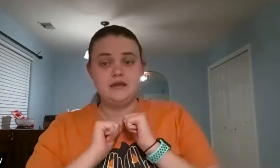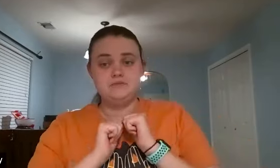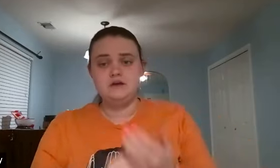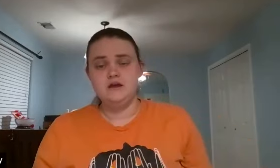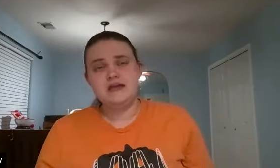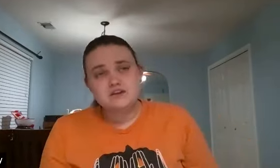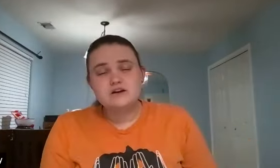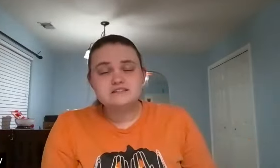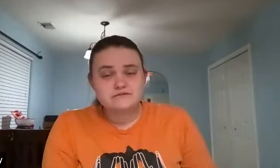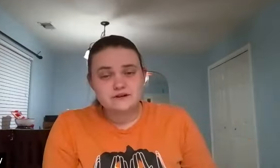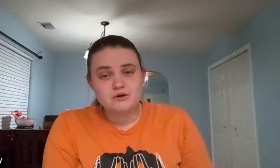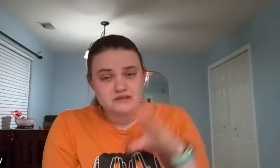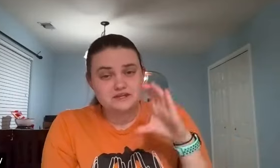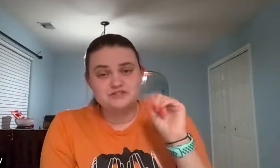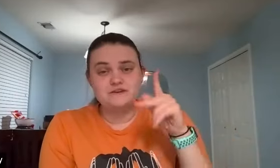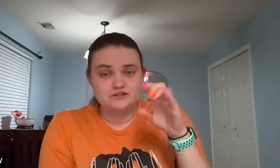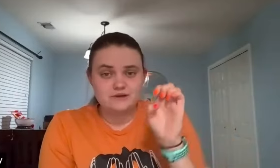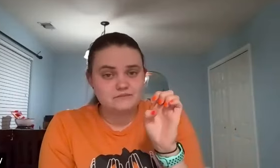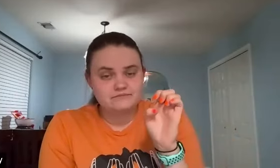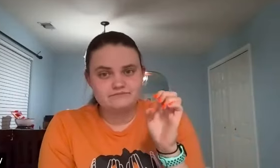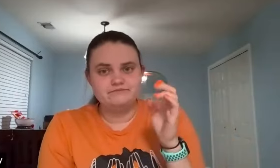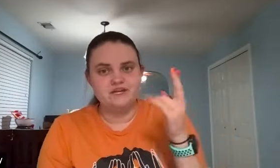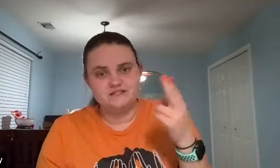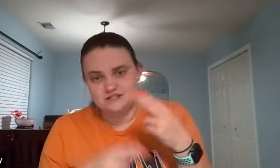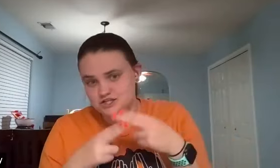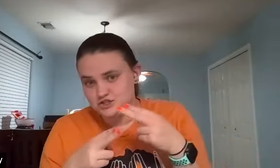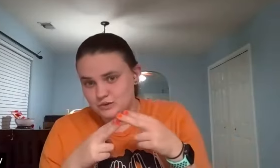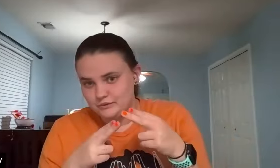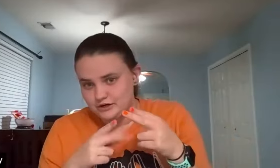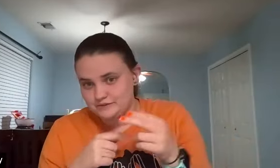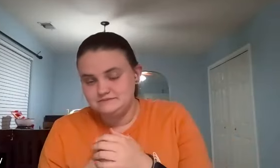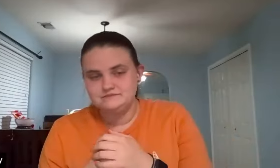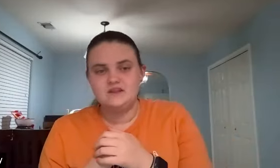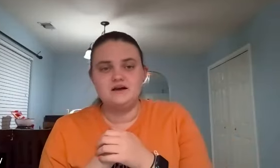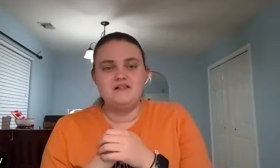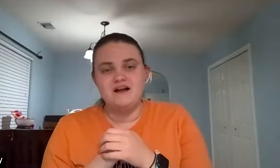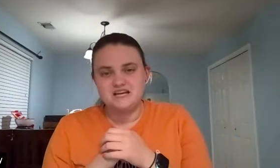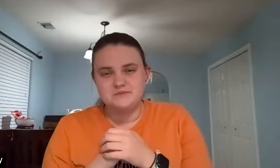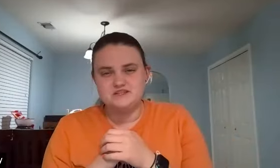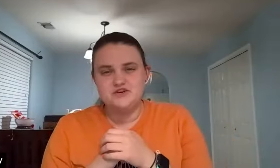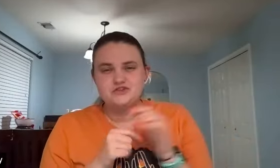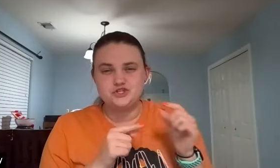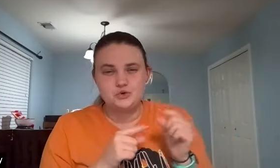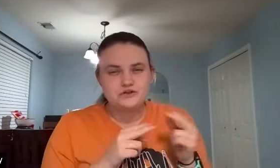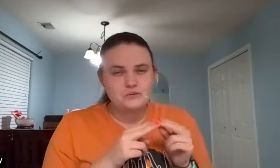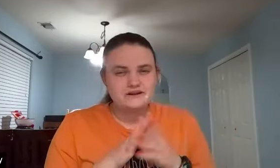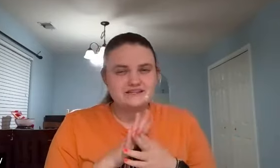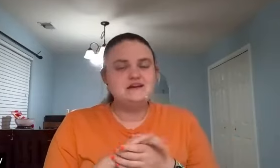cape. It could also very well be you just finger spell it because it's such a short word. A lot of times, the shorter the word is,